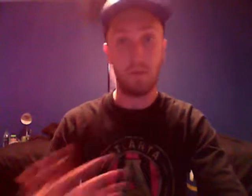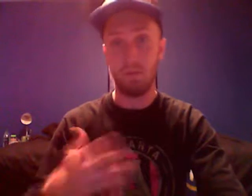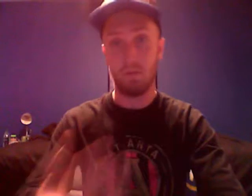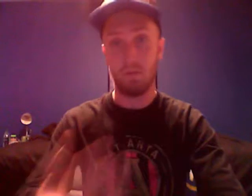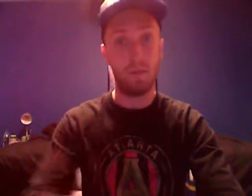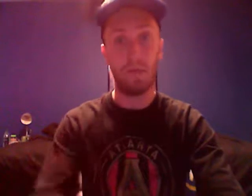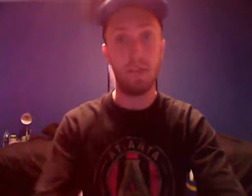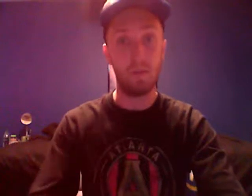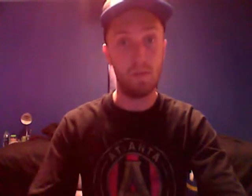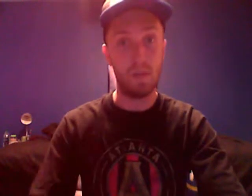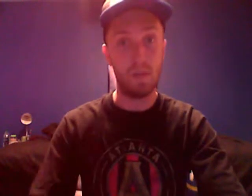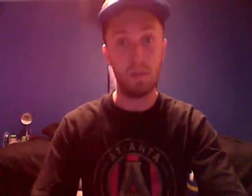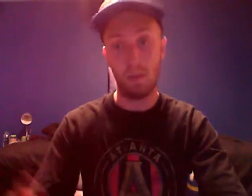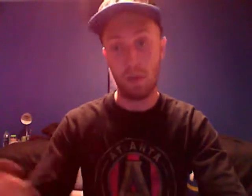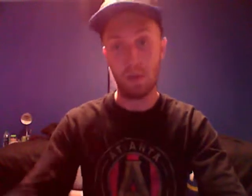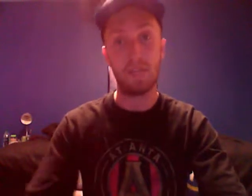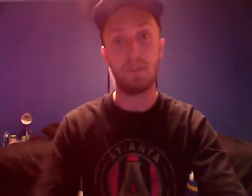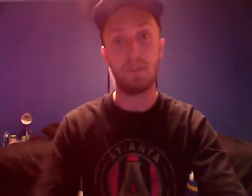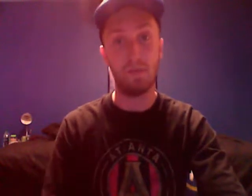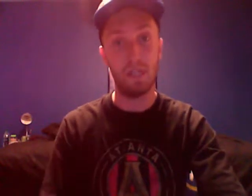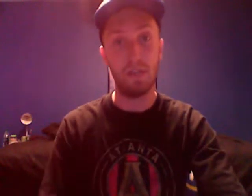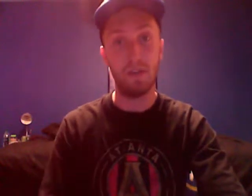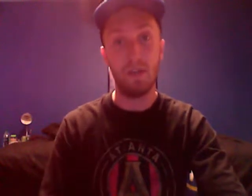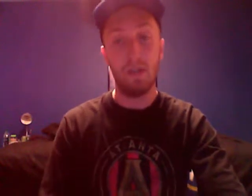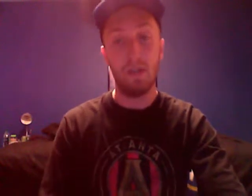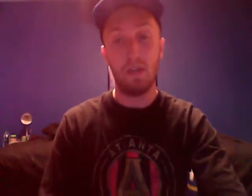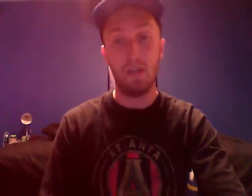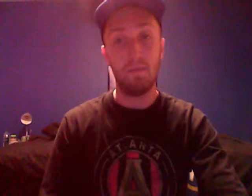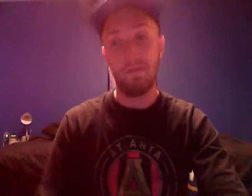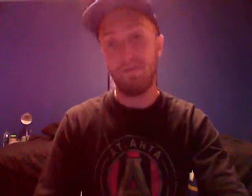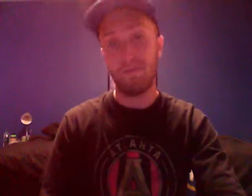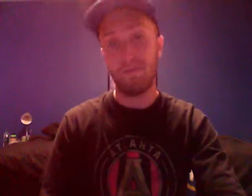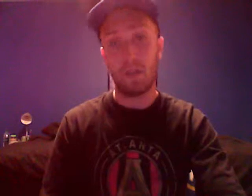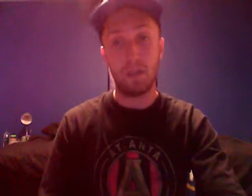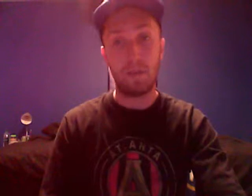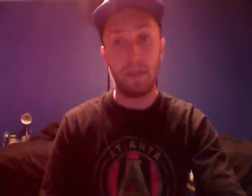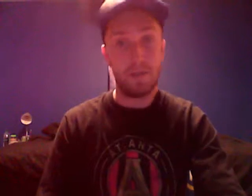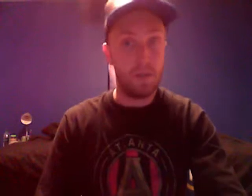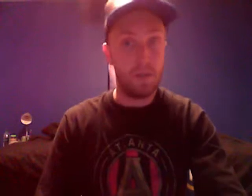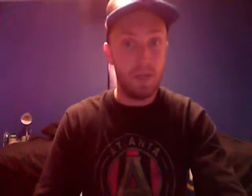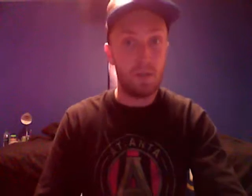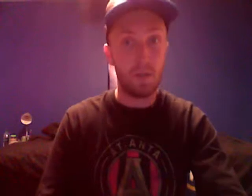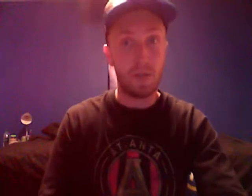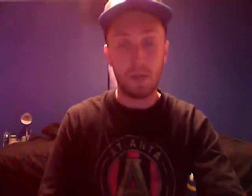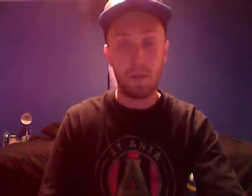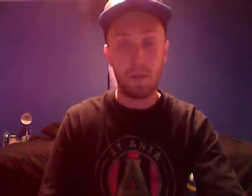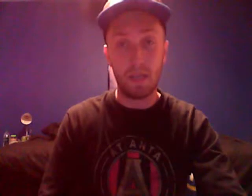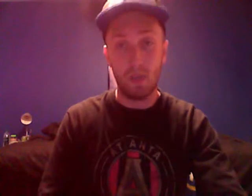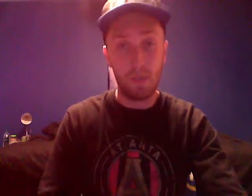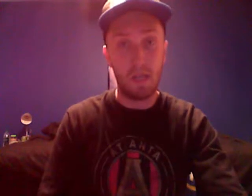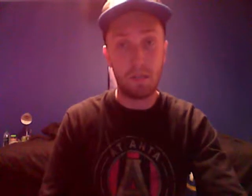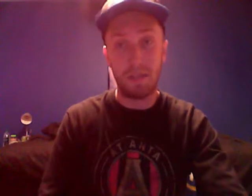about them getting through the middle. We always have somebody in there. And on top of that, is Guzan coming in, going to help us